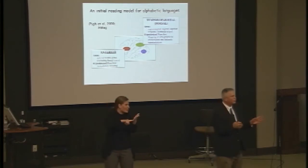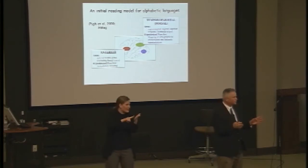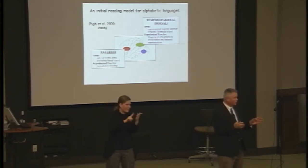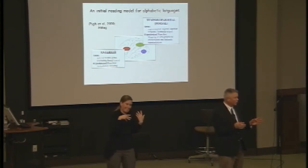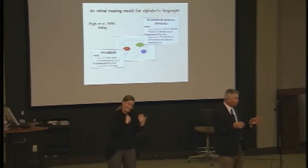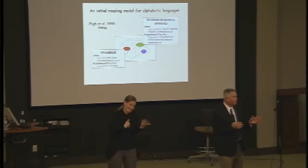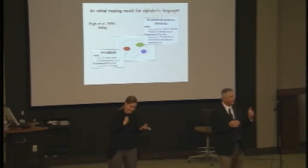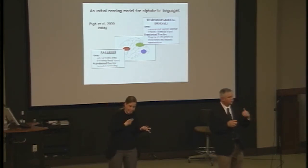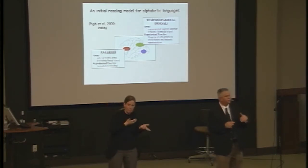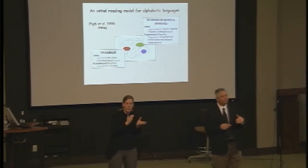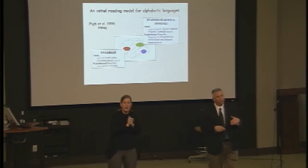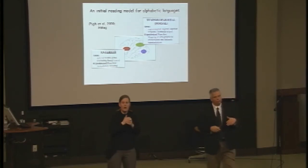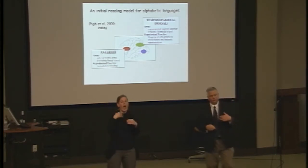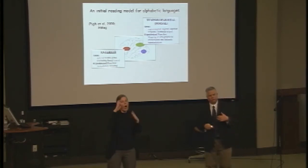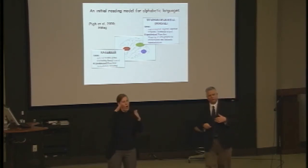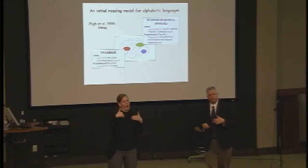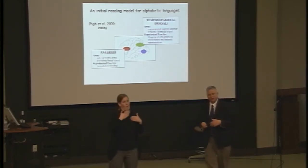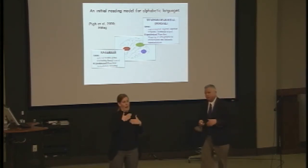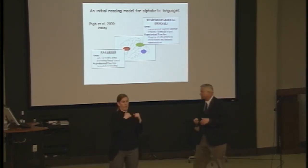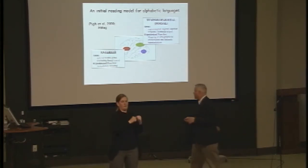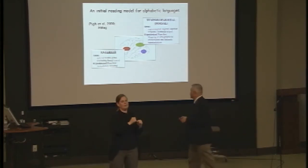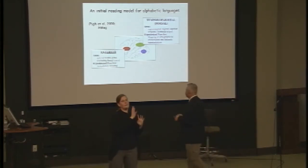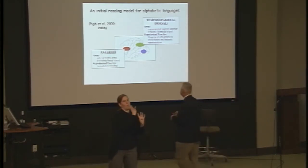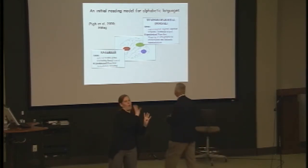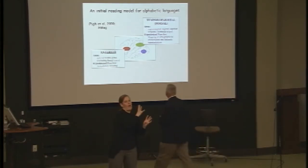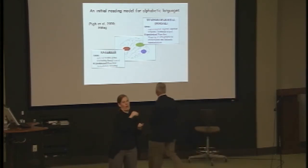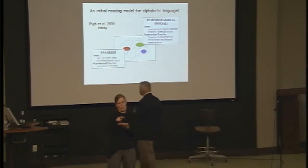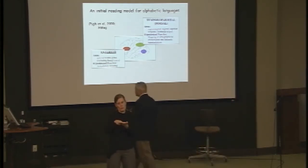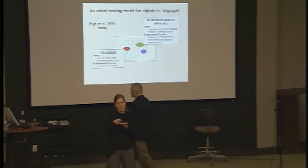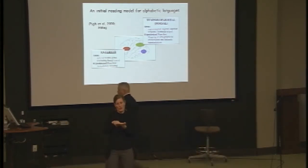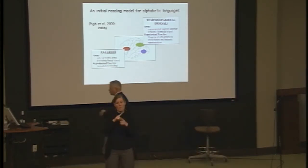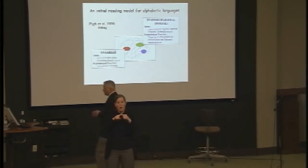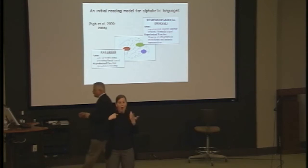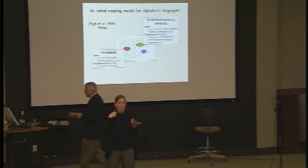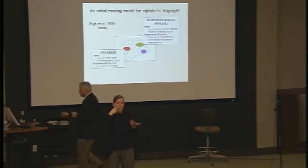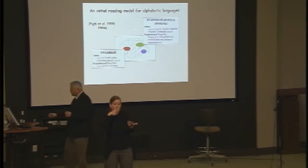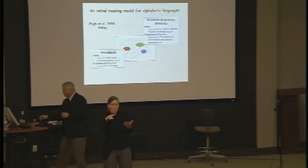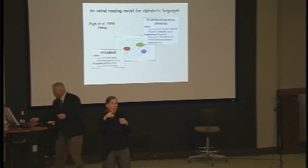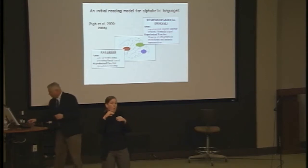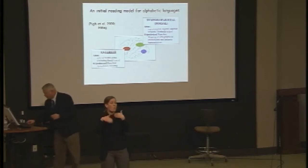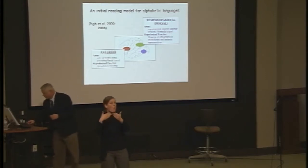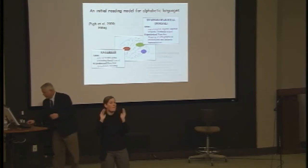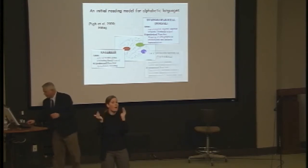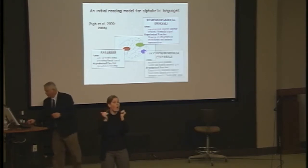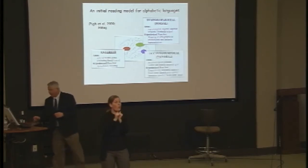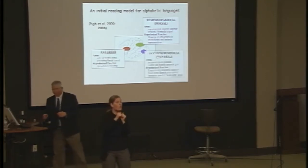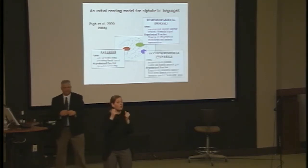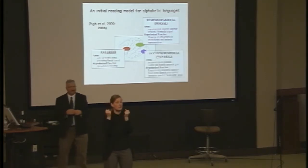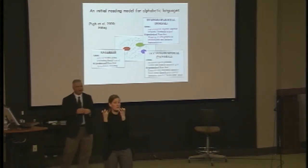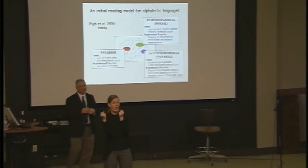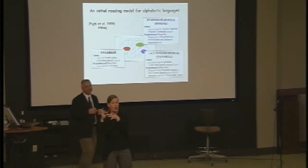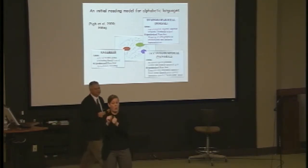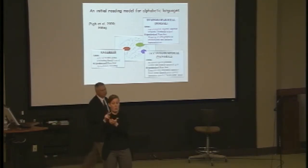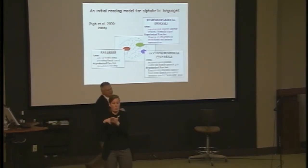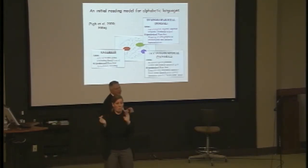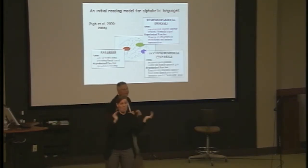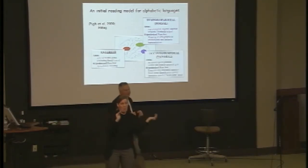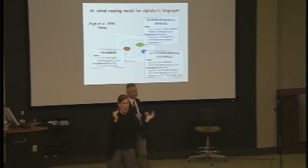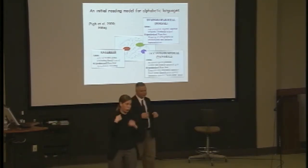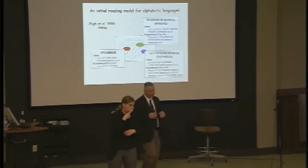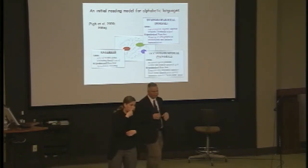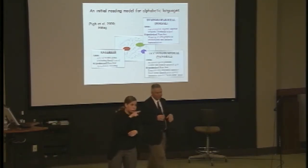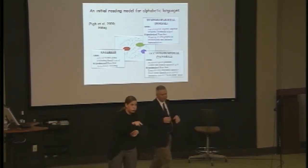doesn't hold at all as we do more research in signing. The third area that we emphasized, and certainly